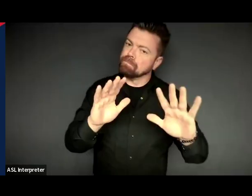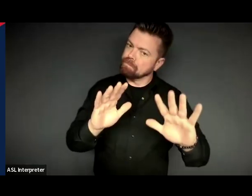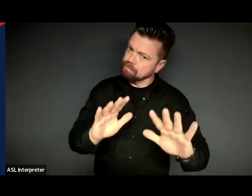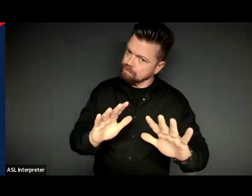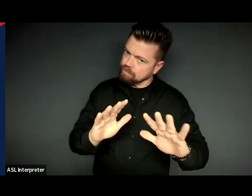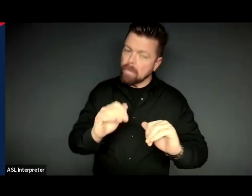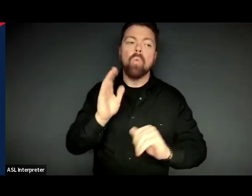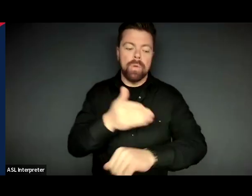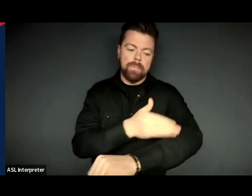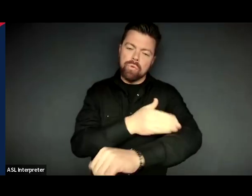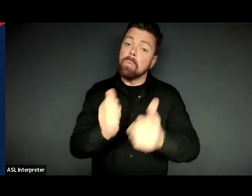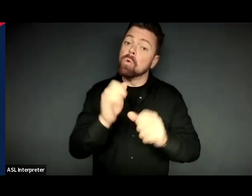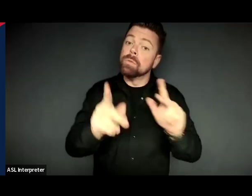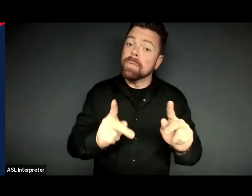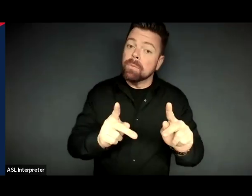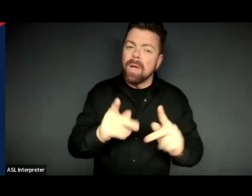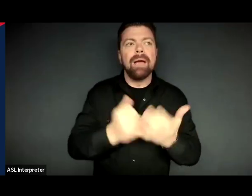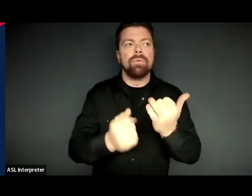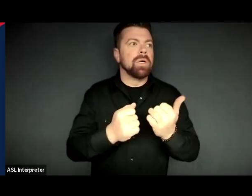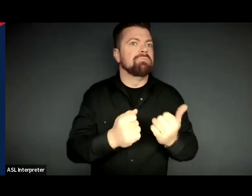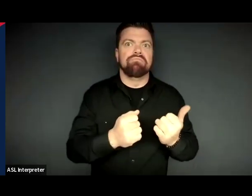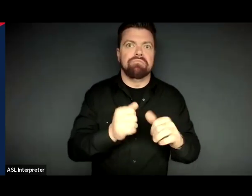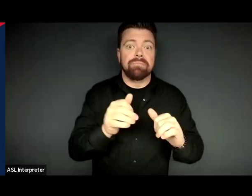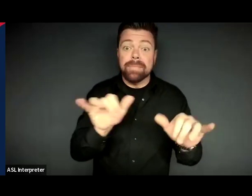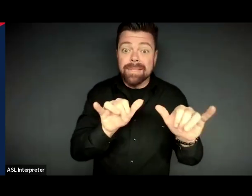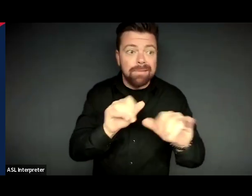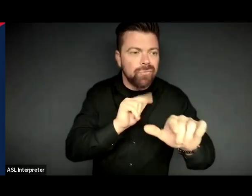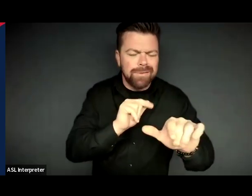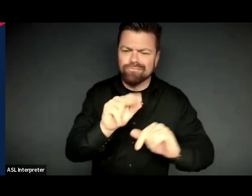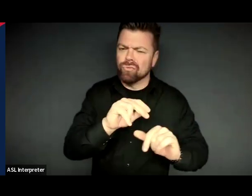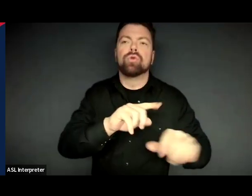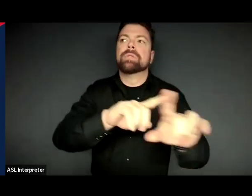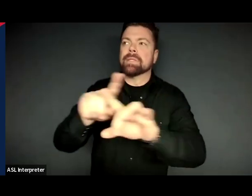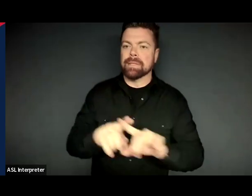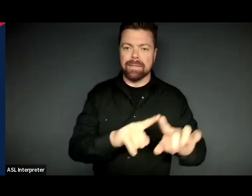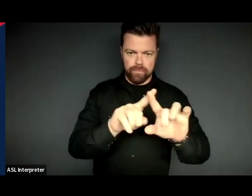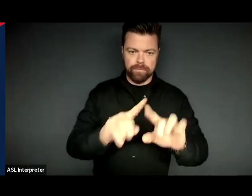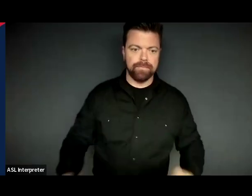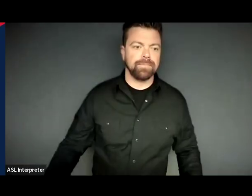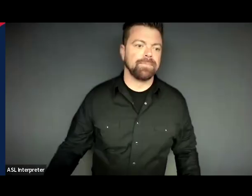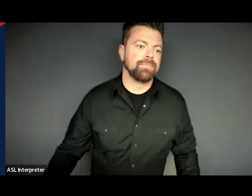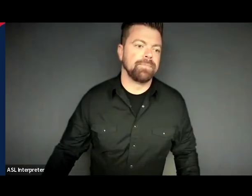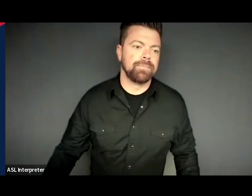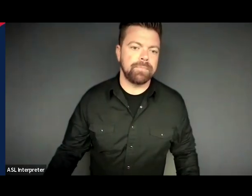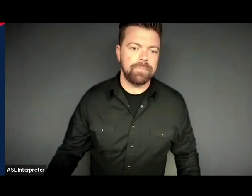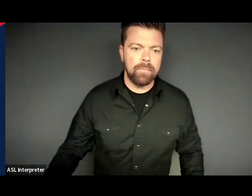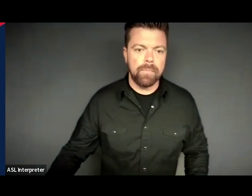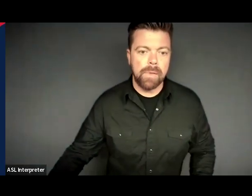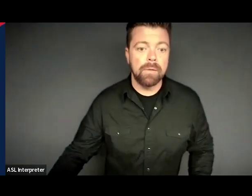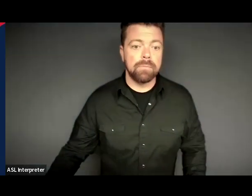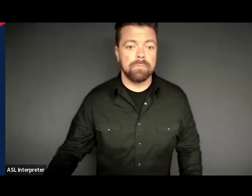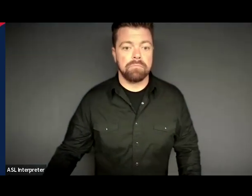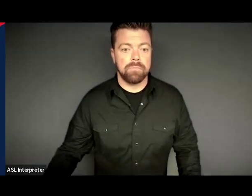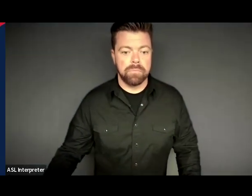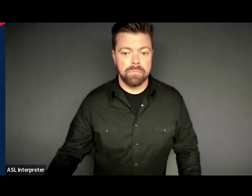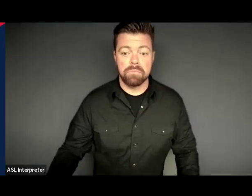Most people, now everybody reacts differently. So some people get movement the first day they have it on. It's like,